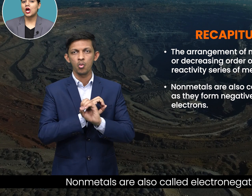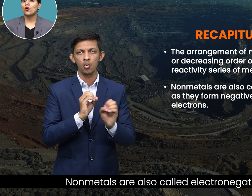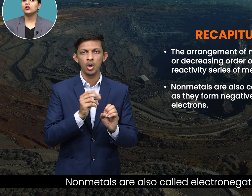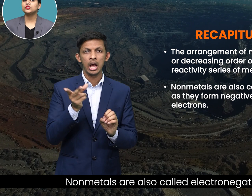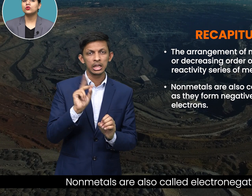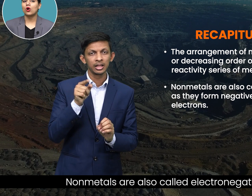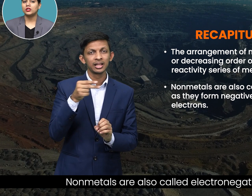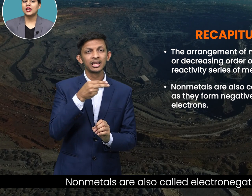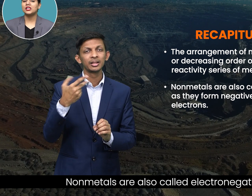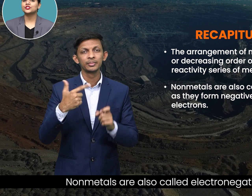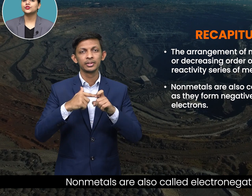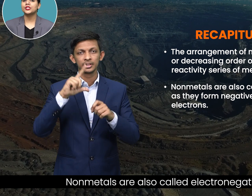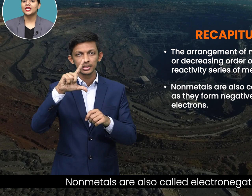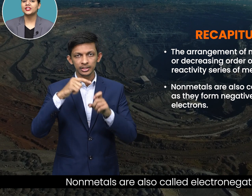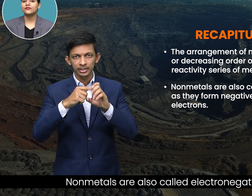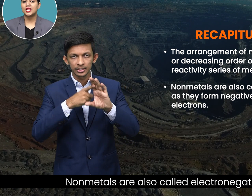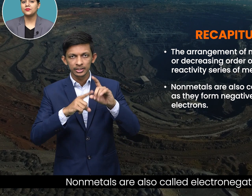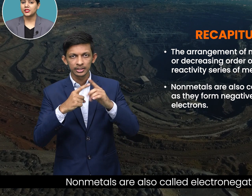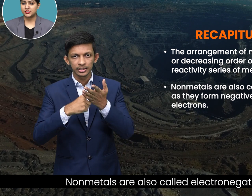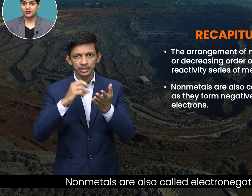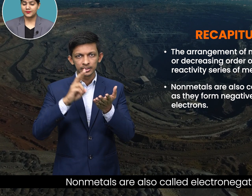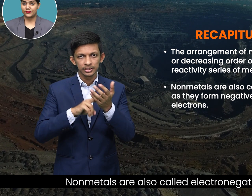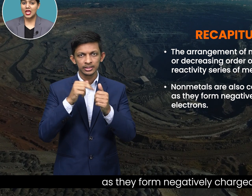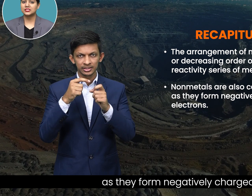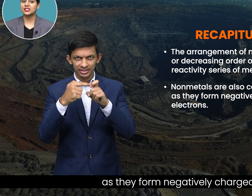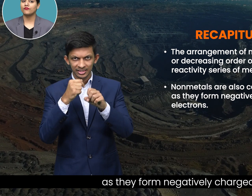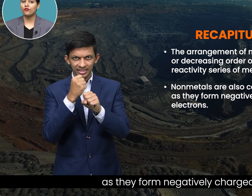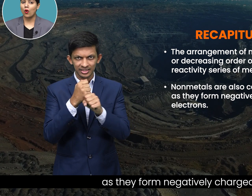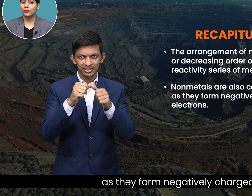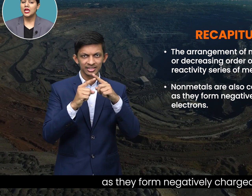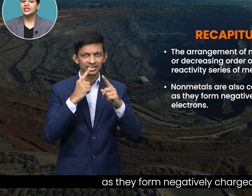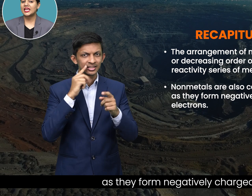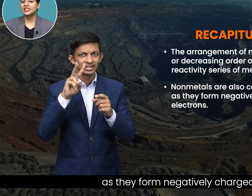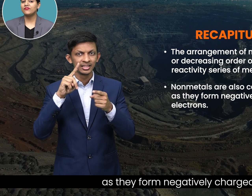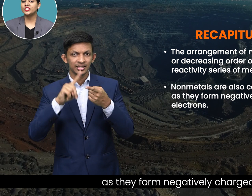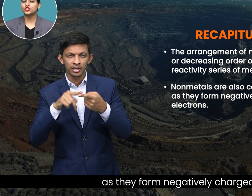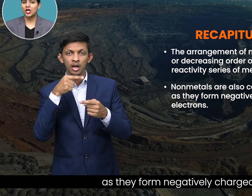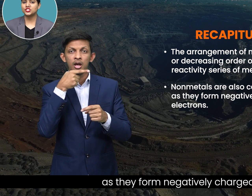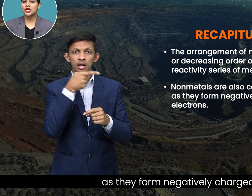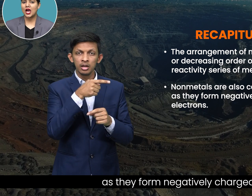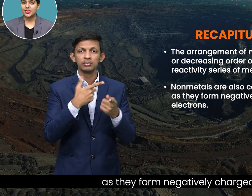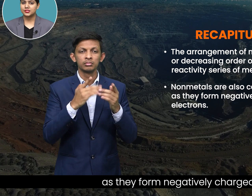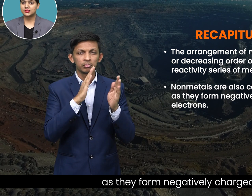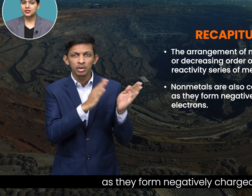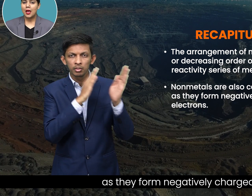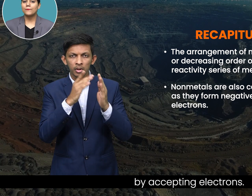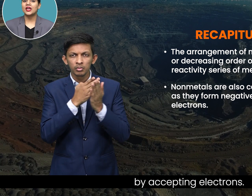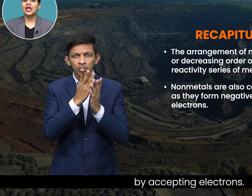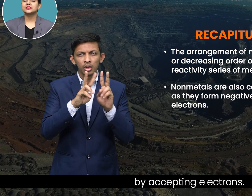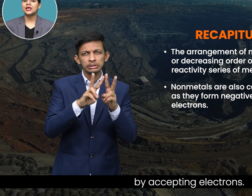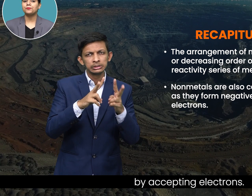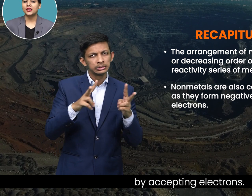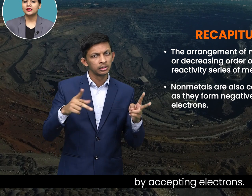Non-metals are also called electronegative elements as they form negatively charged ions